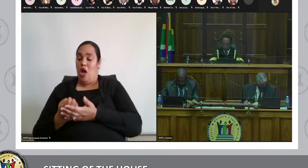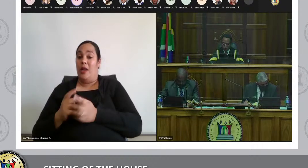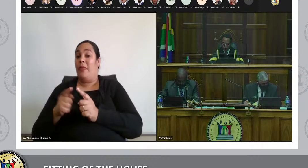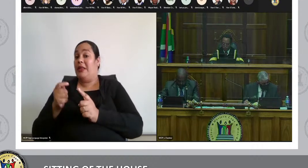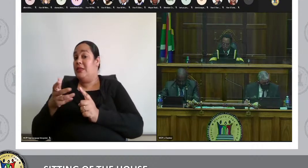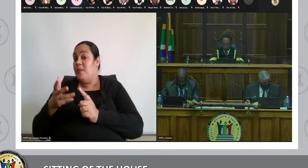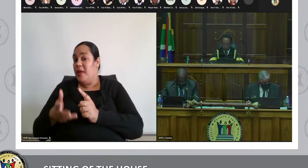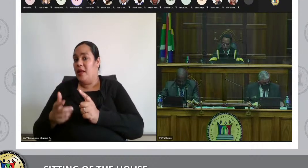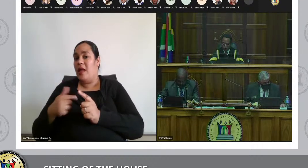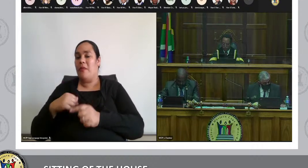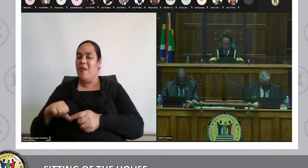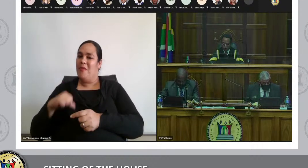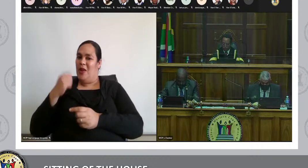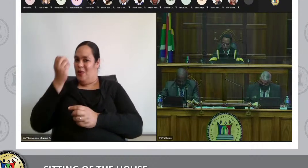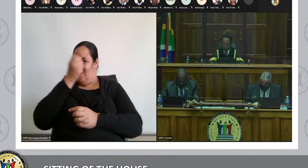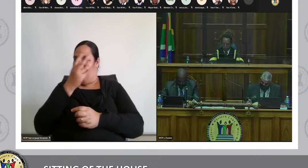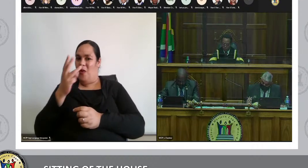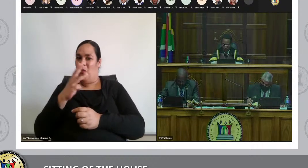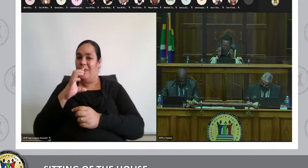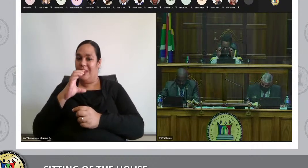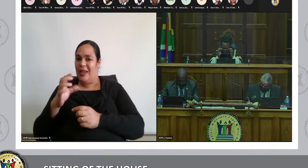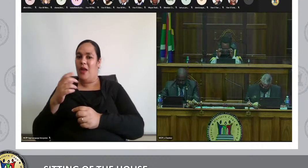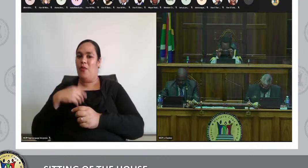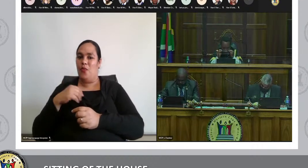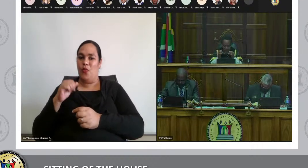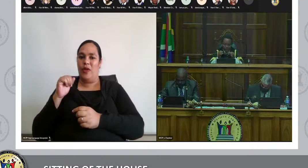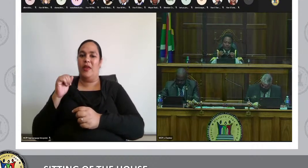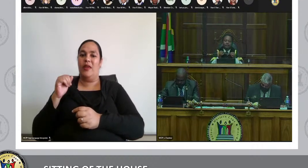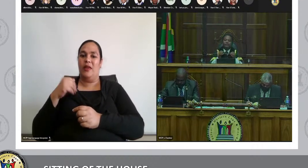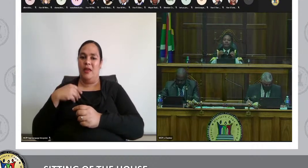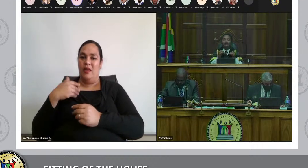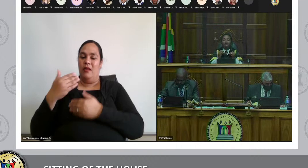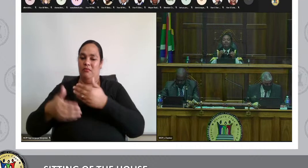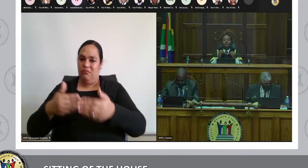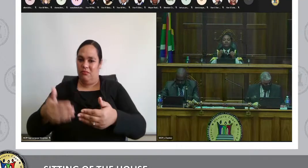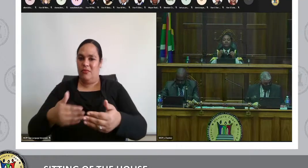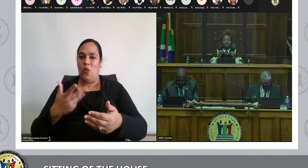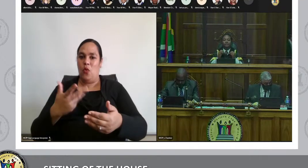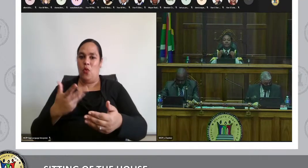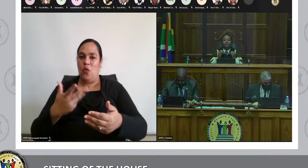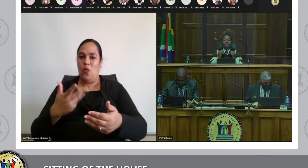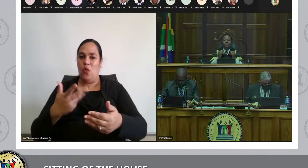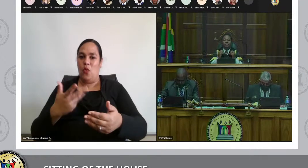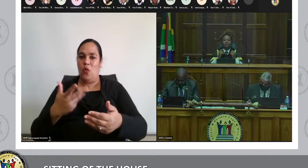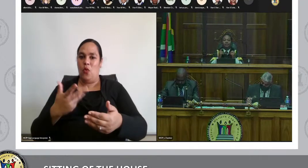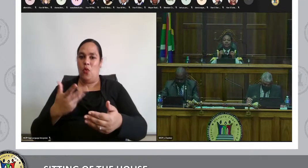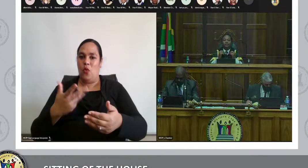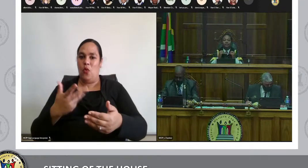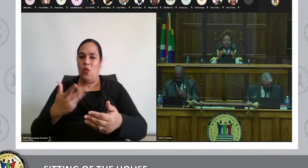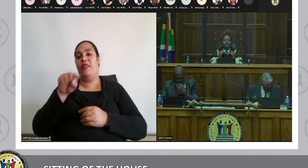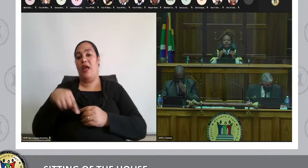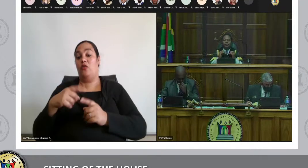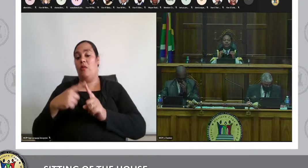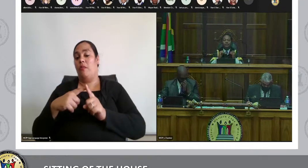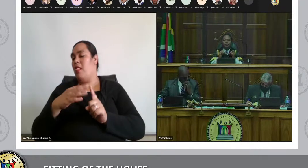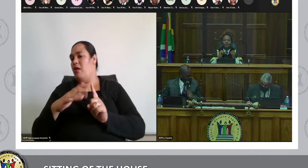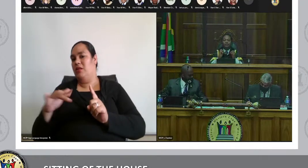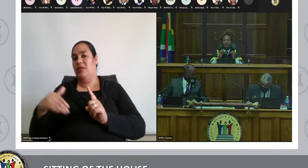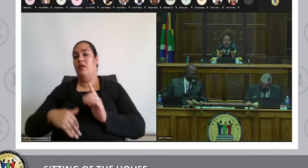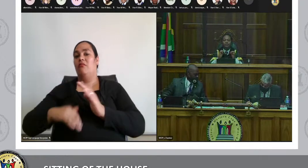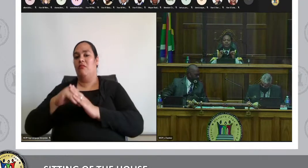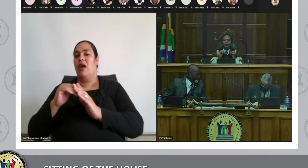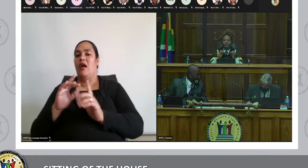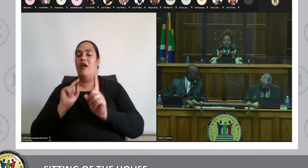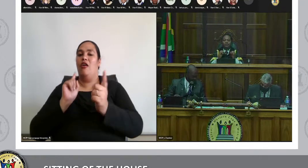I'm proud to inform you that the Western Cape is on track with the vaccination. We have vaccinated about 150,000 plus. Our approach